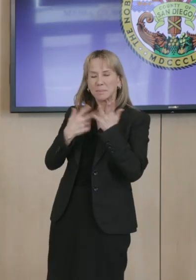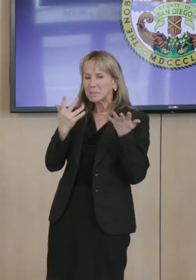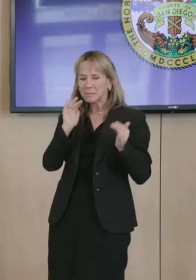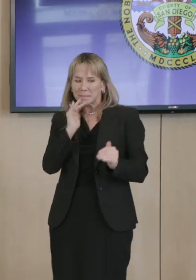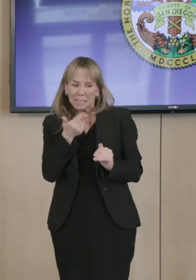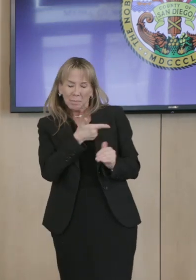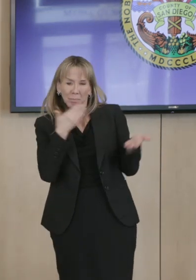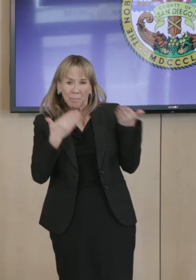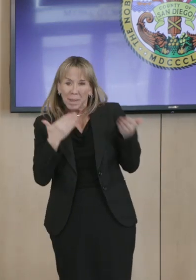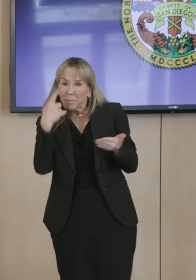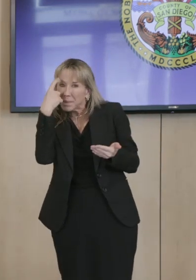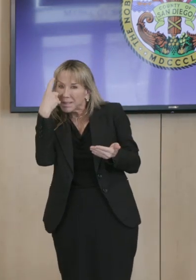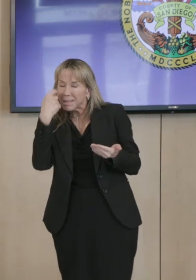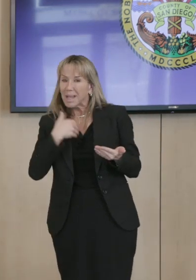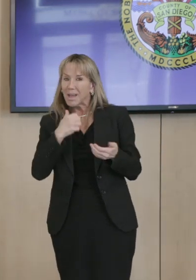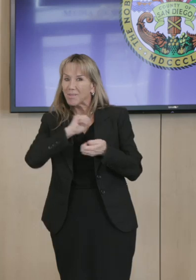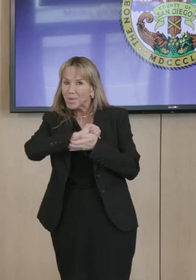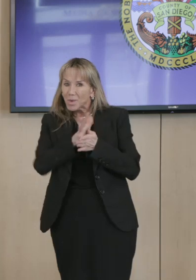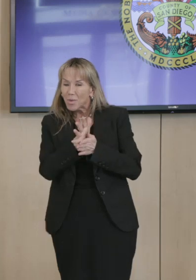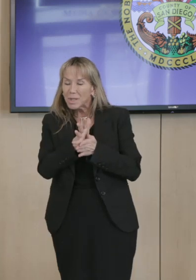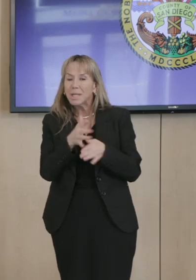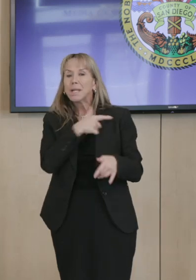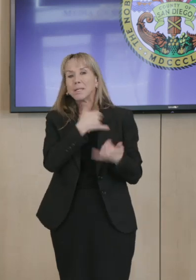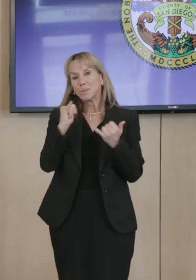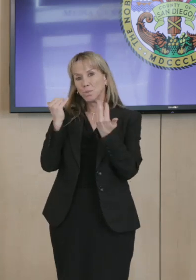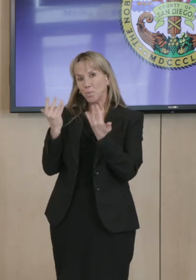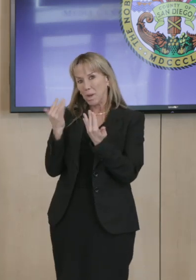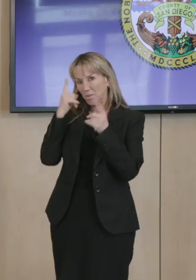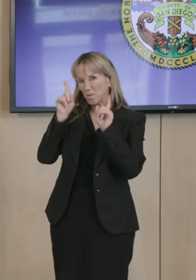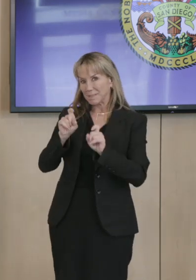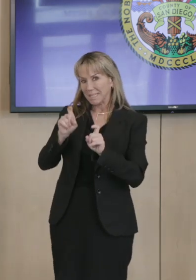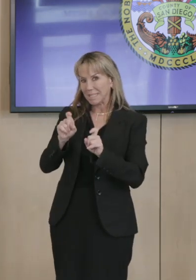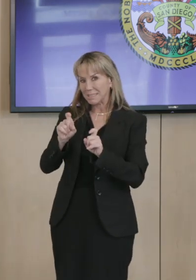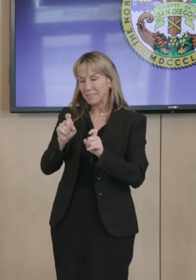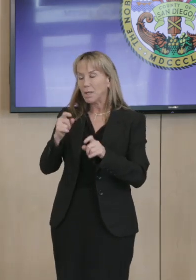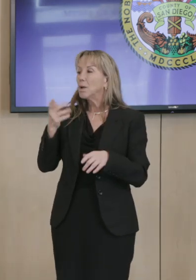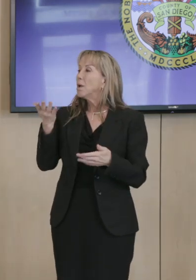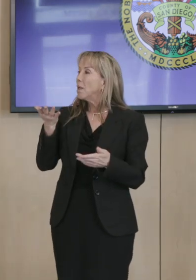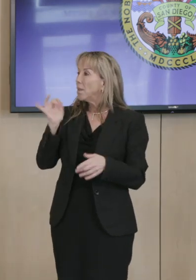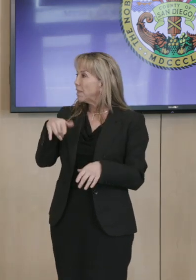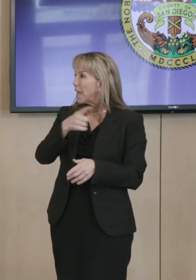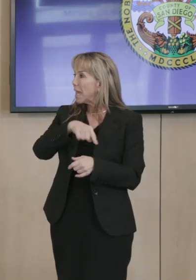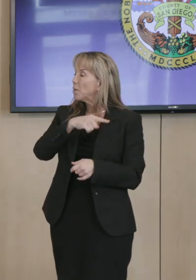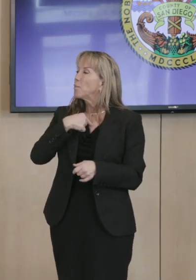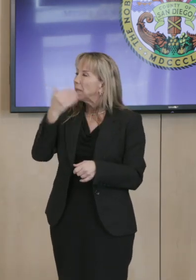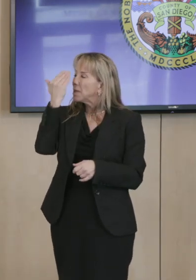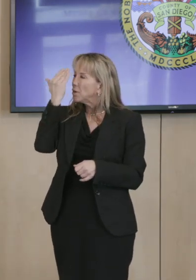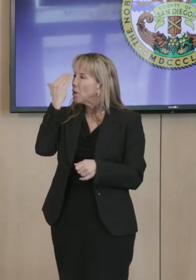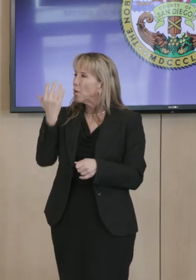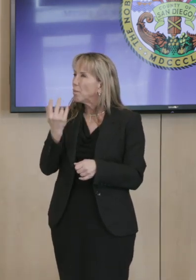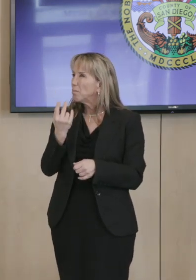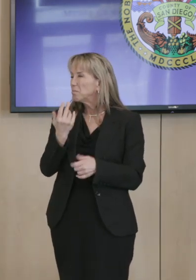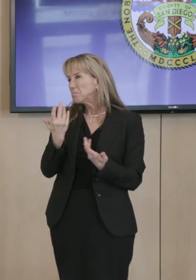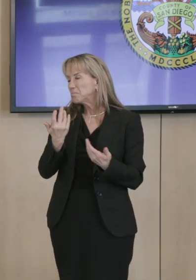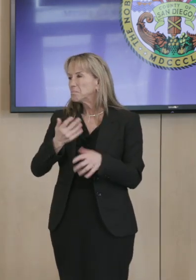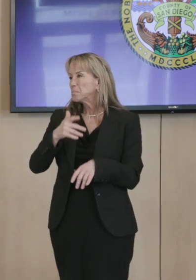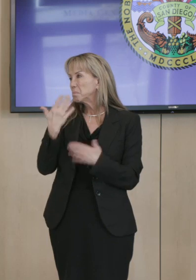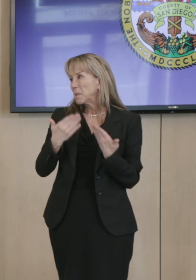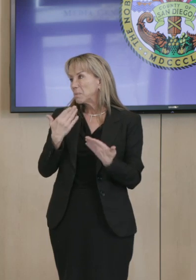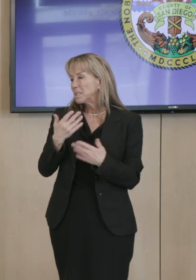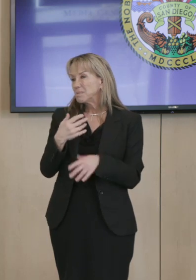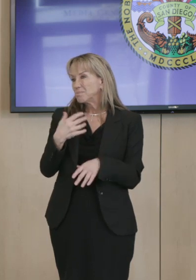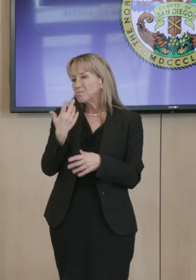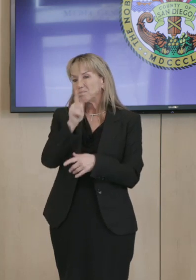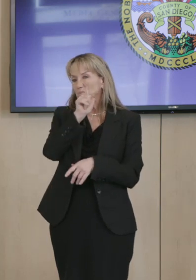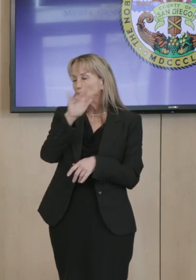COVID and are awaiting testing. And we know that there are at least 24 that the county is aware